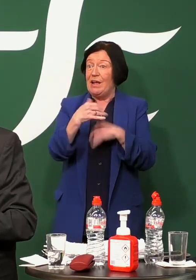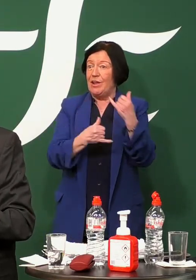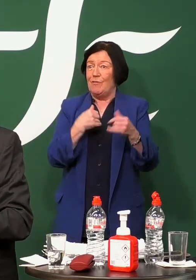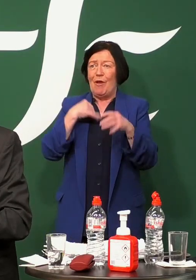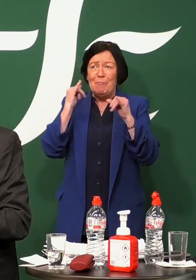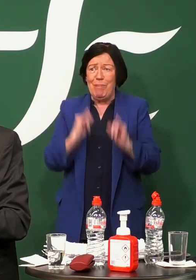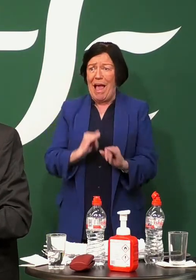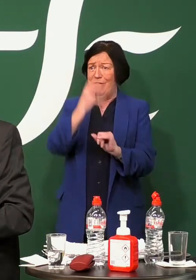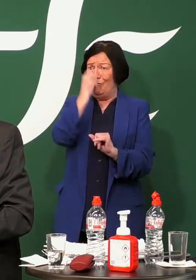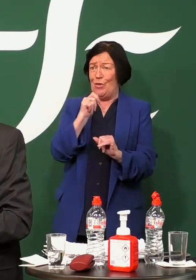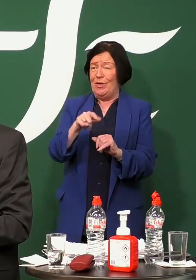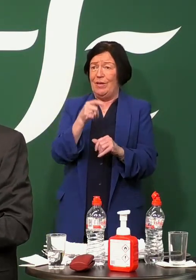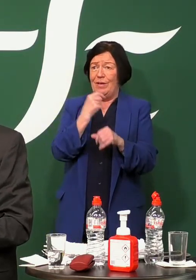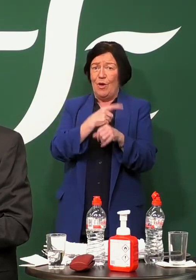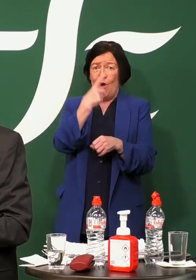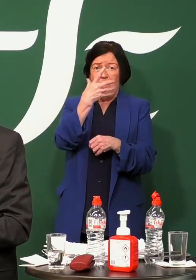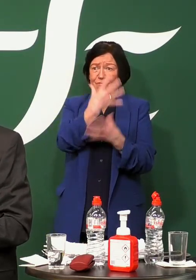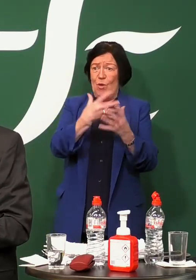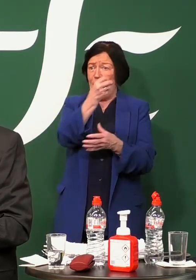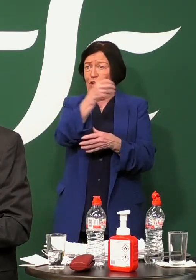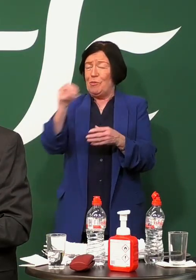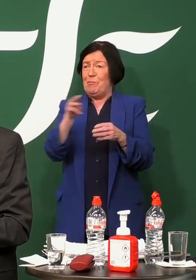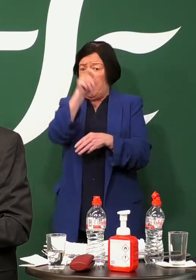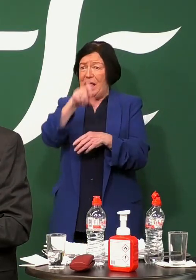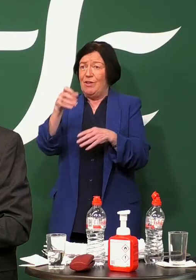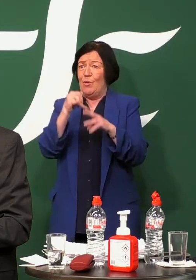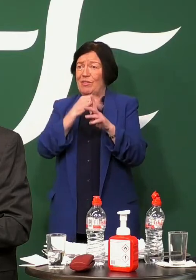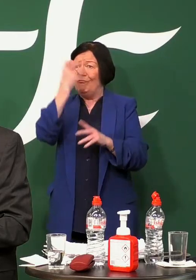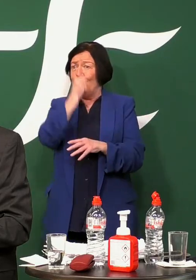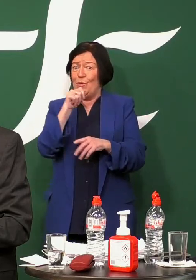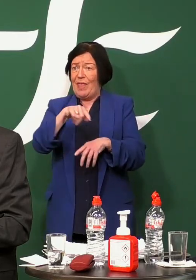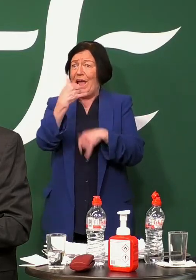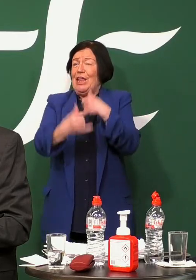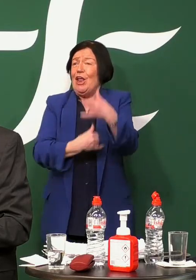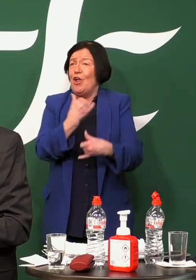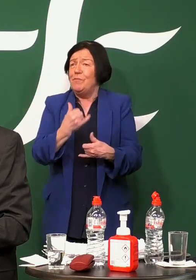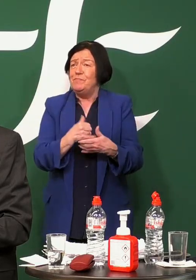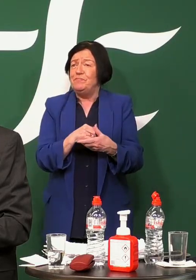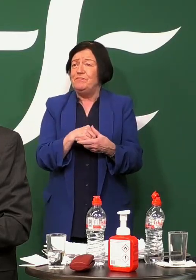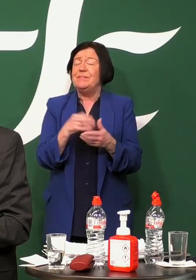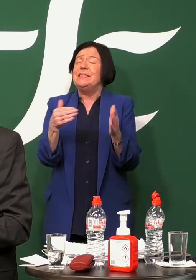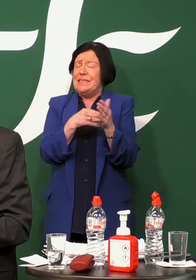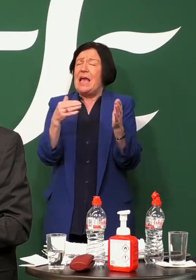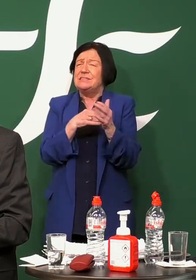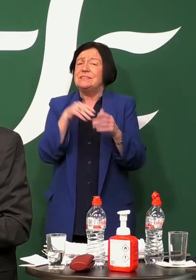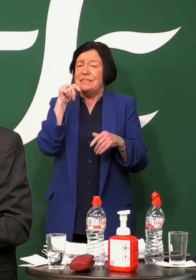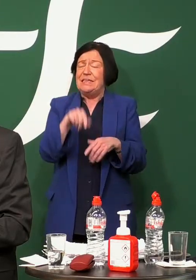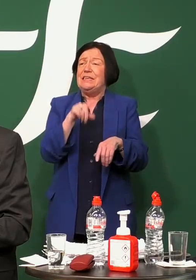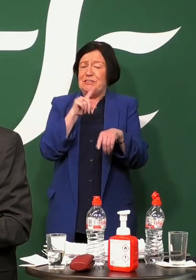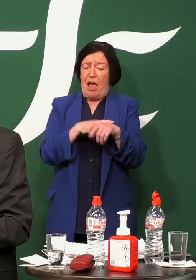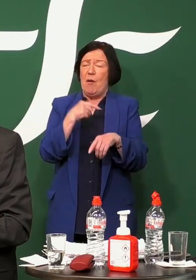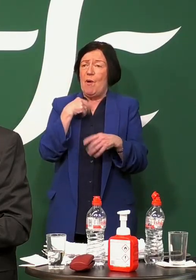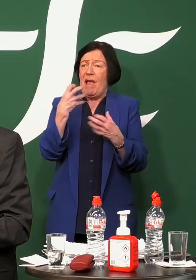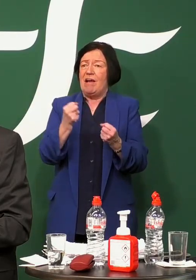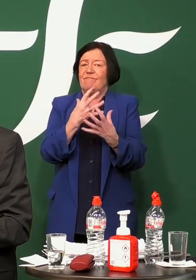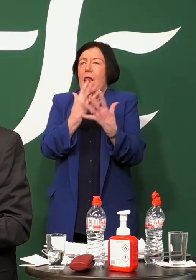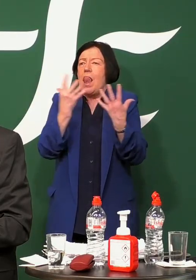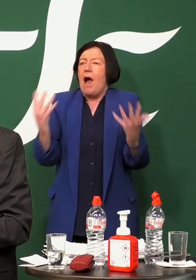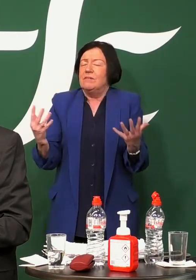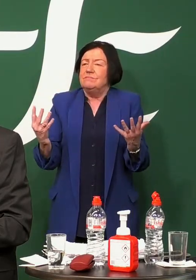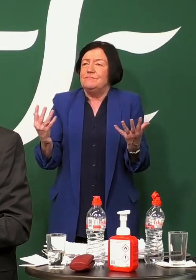really bad flu. A couple of hundred patients went into the ICU with influenza that year. So yes, this is the time of the year we get a lot of